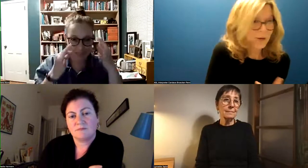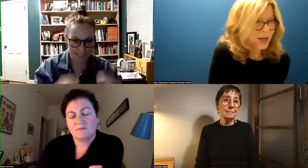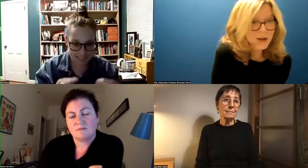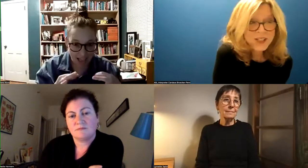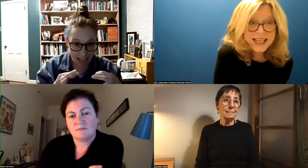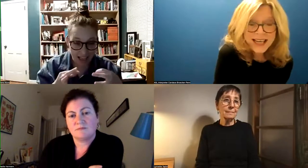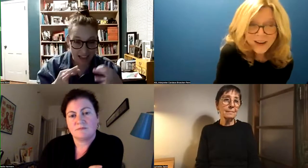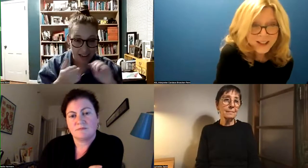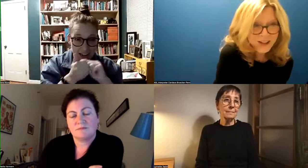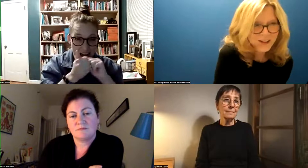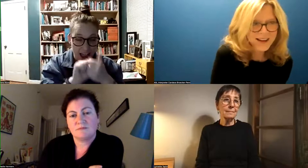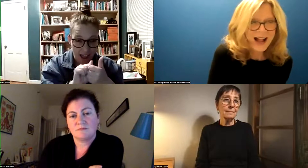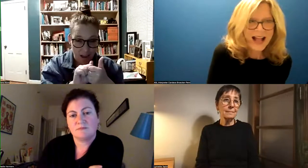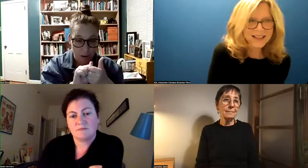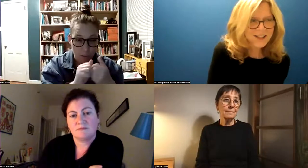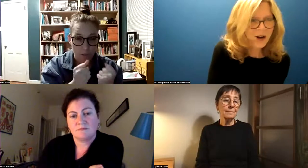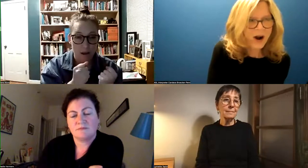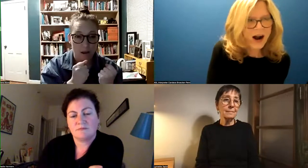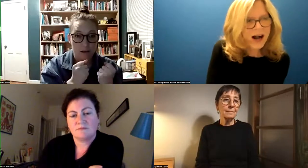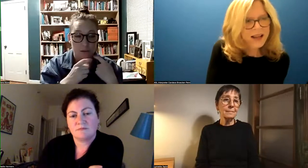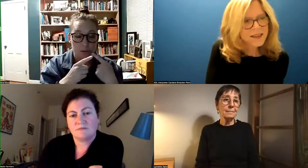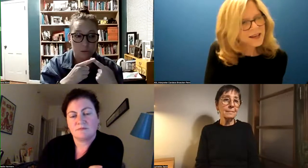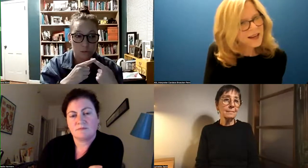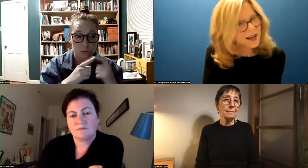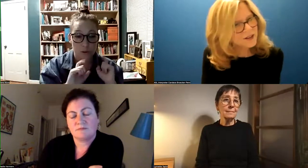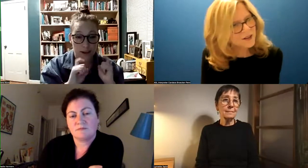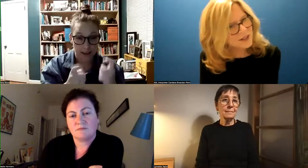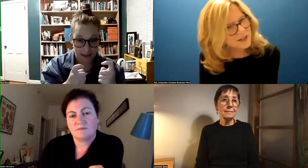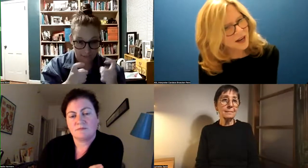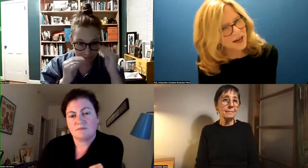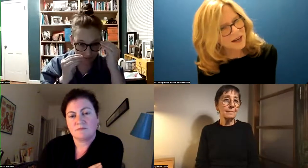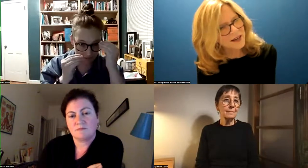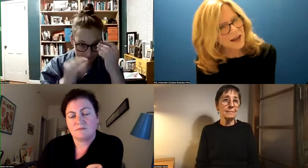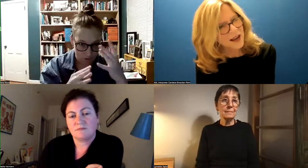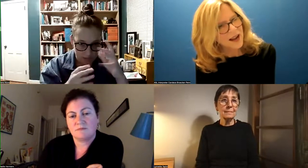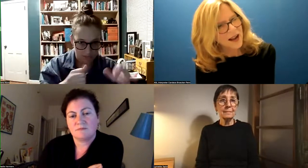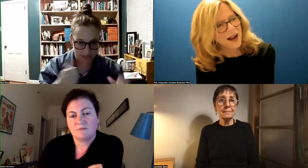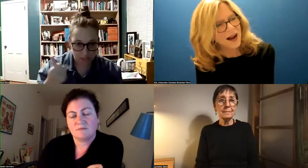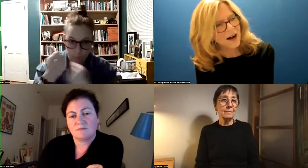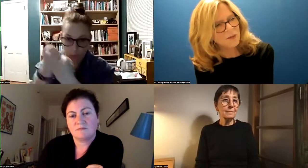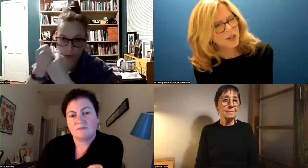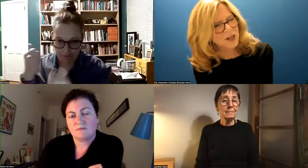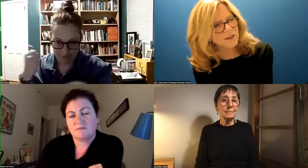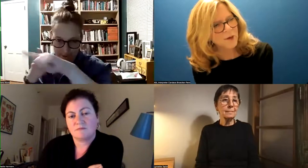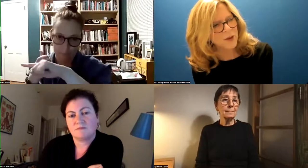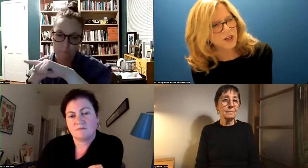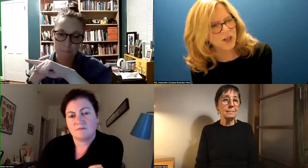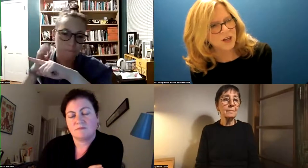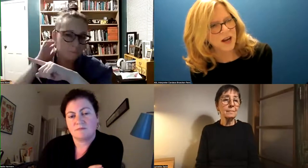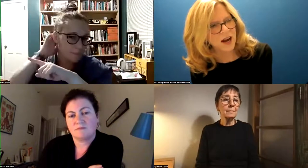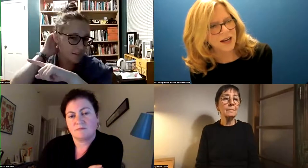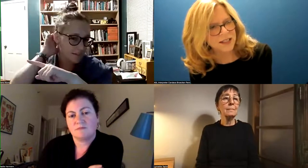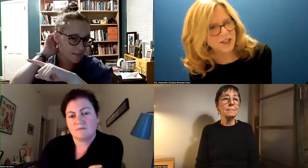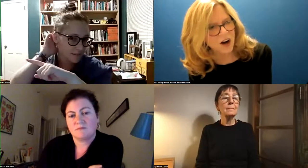They were interesting characters. And so I then had to decide how much